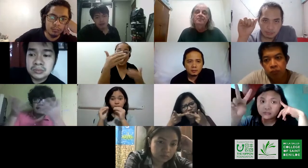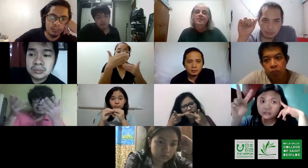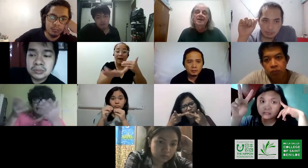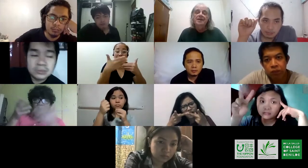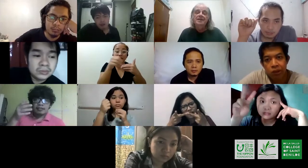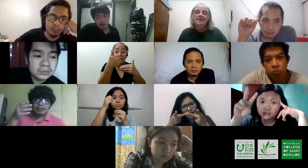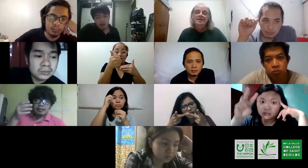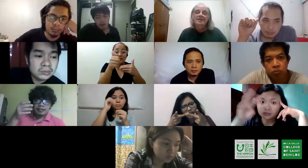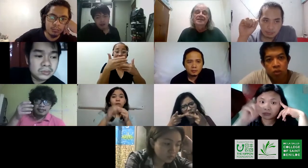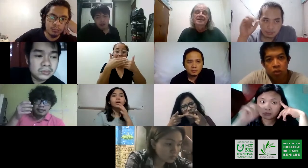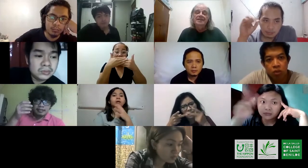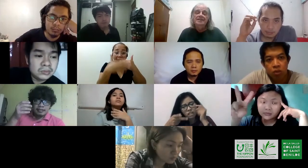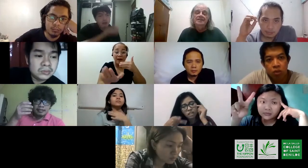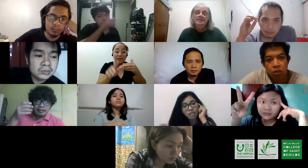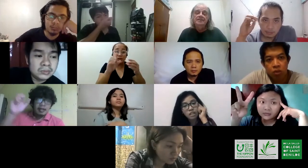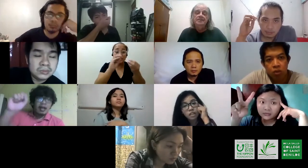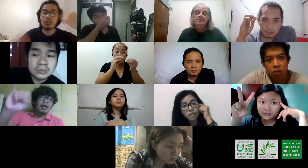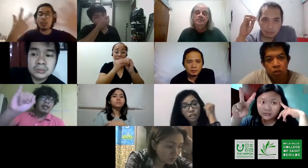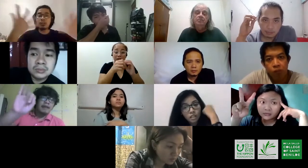10.